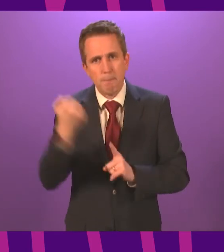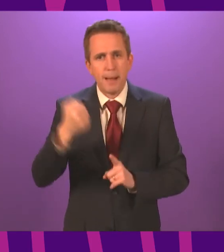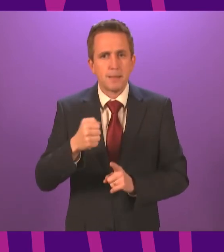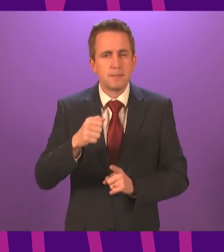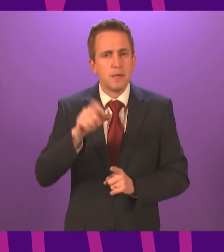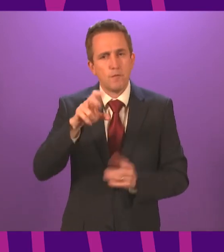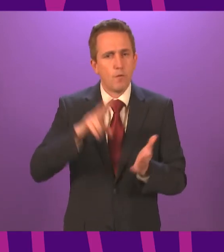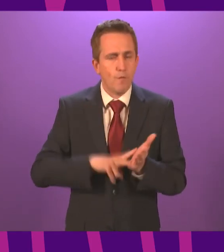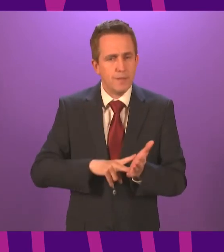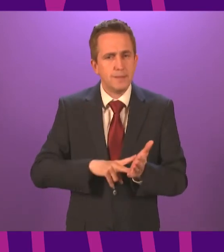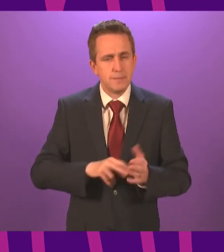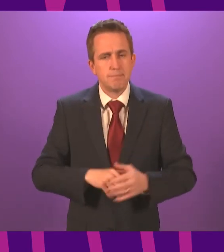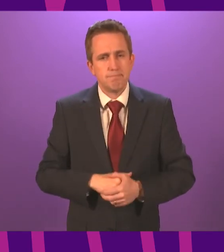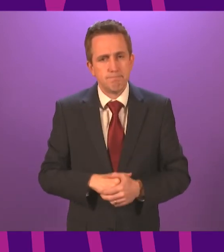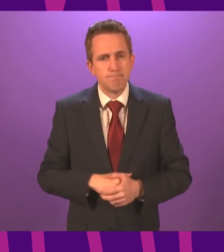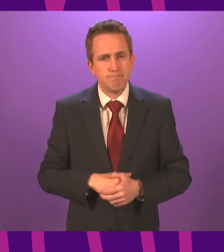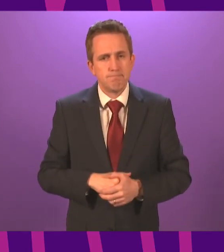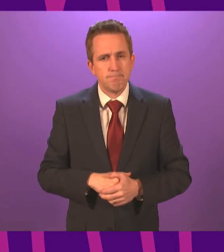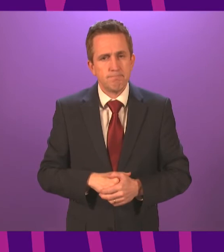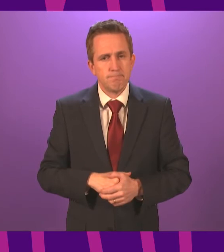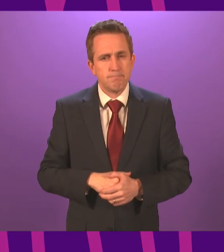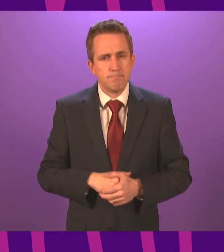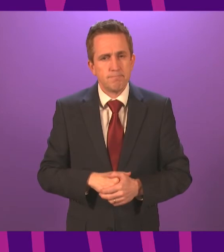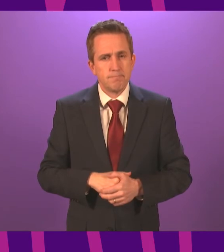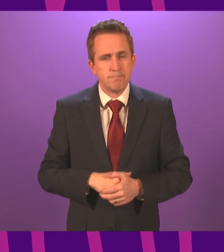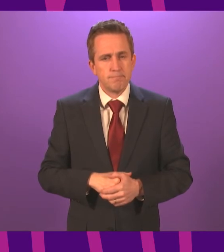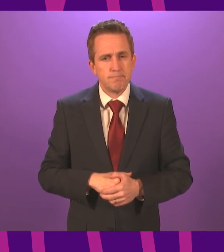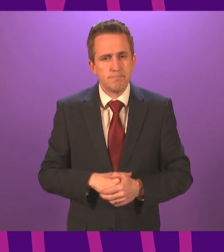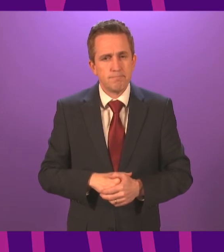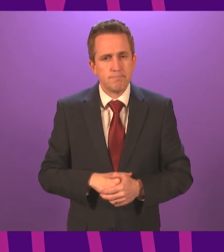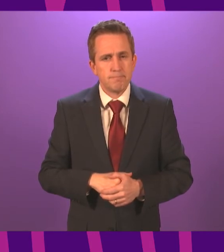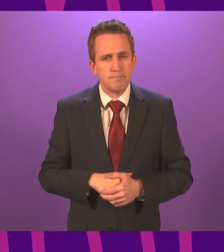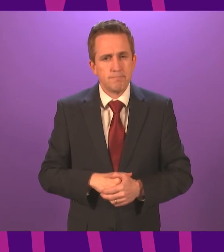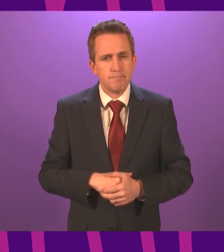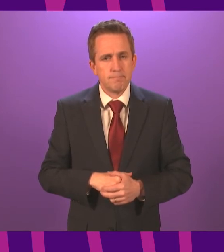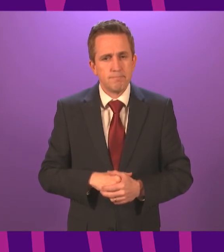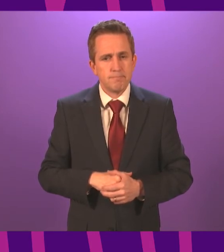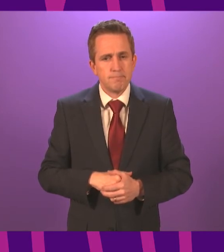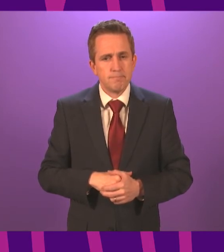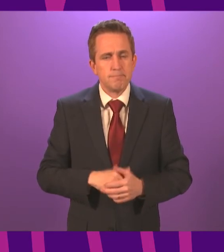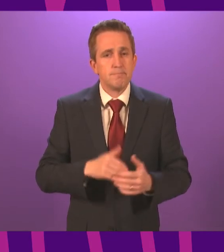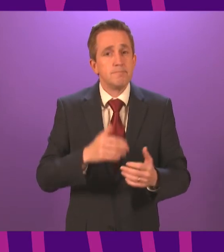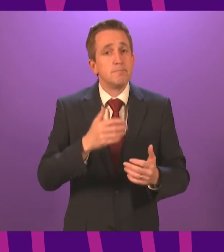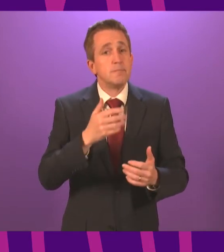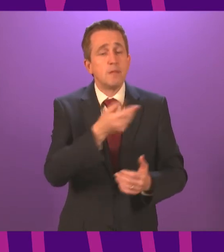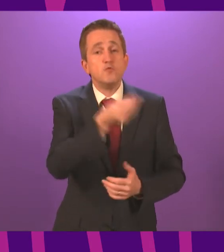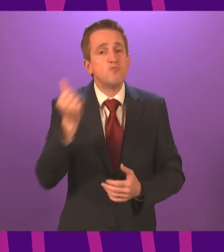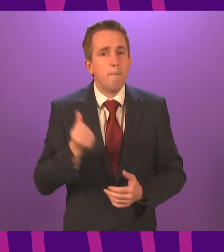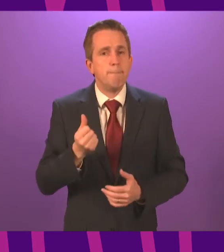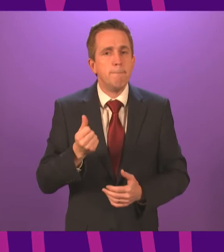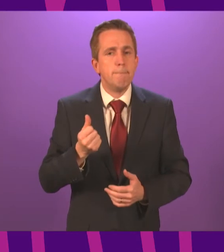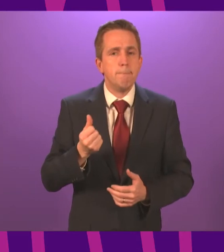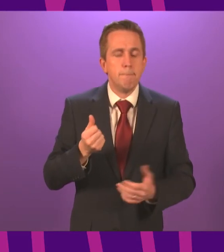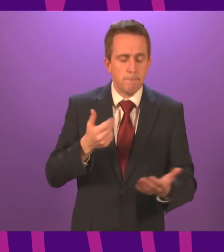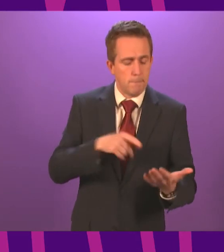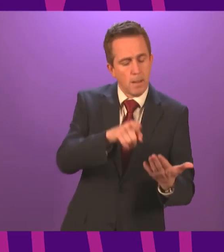pandemic. Now, it is necessary to create legal frameworks for those people who wish to test the boundaries of